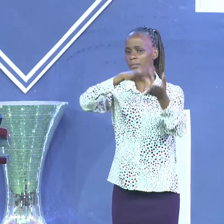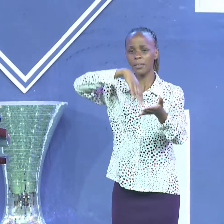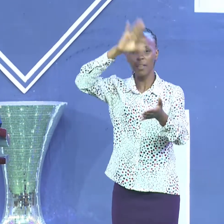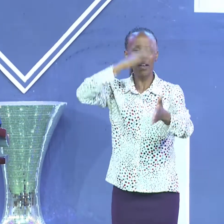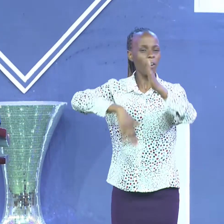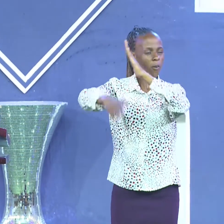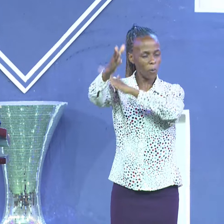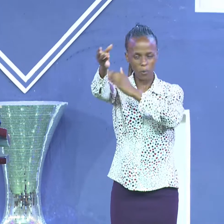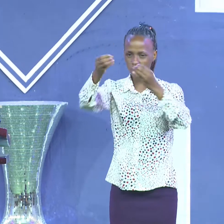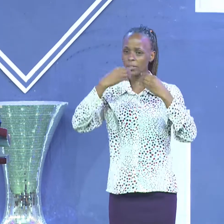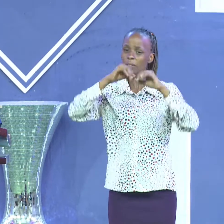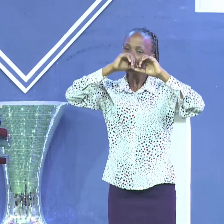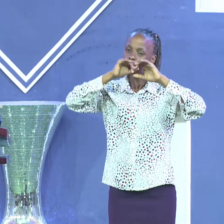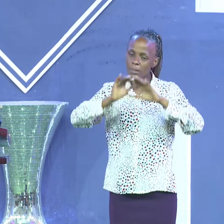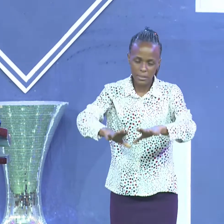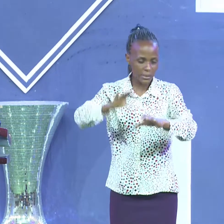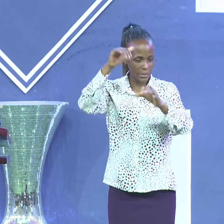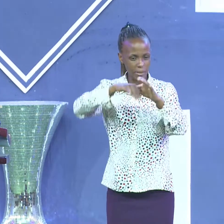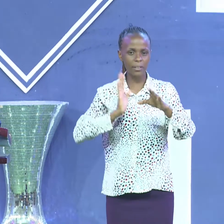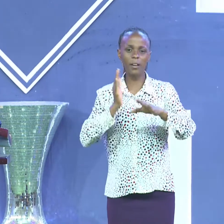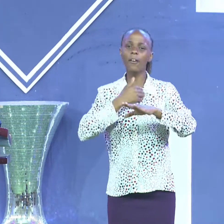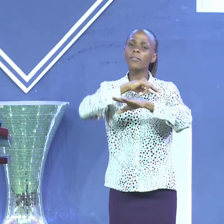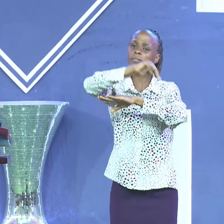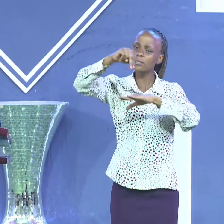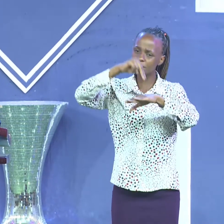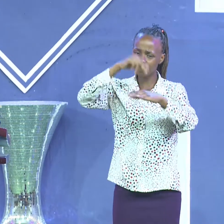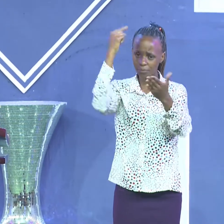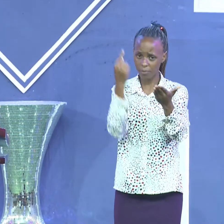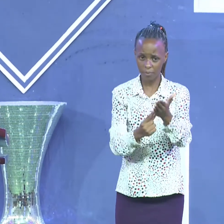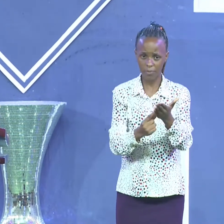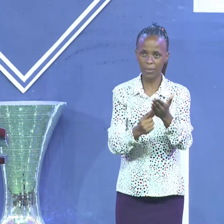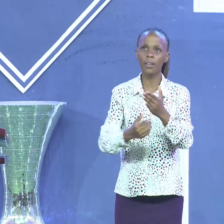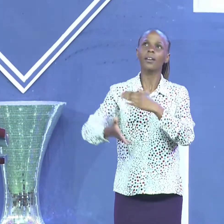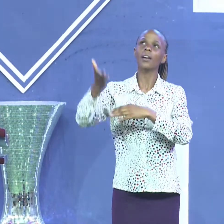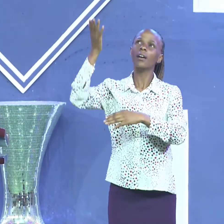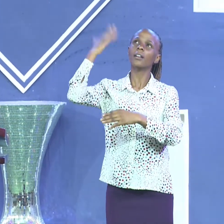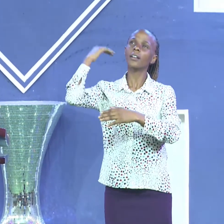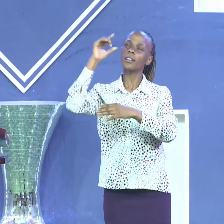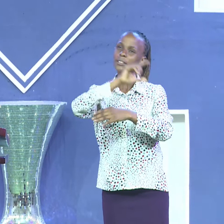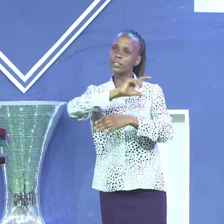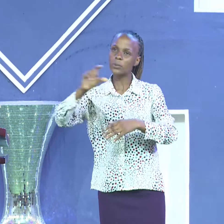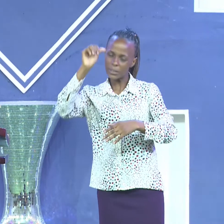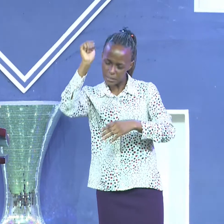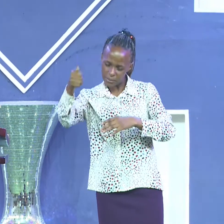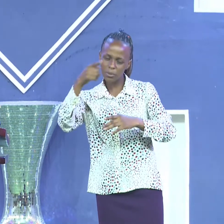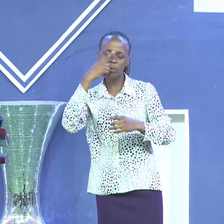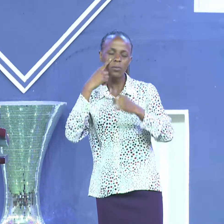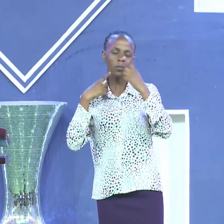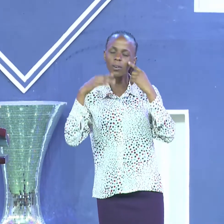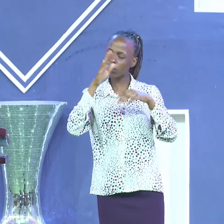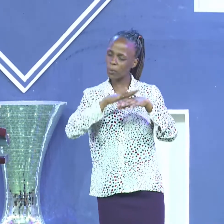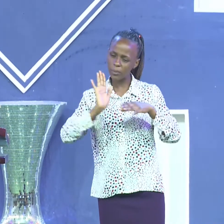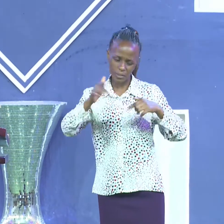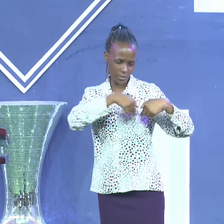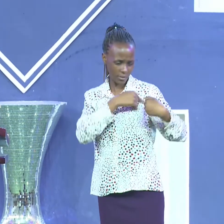to pray for. That the Lord blesses us in our nation, Uganda. Last week I had tears